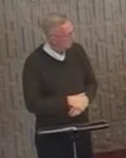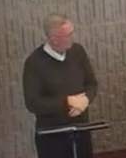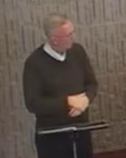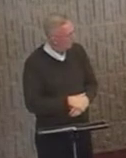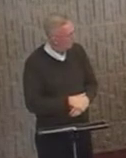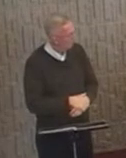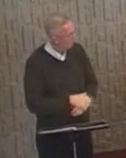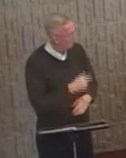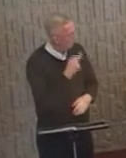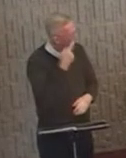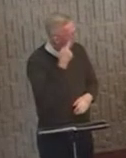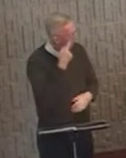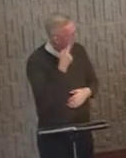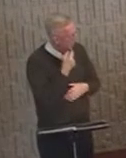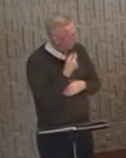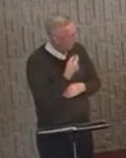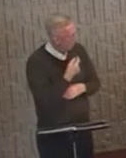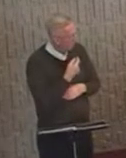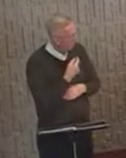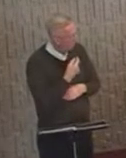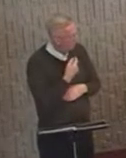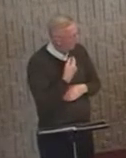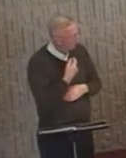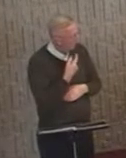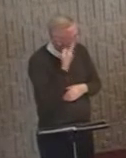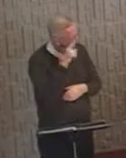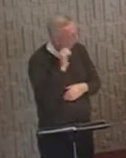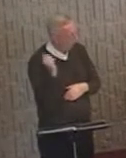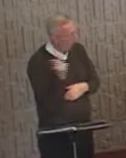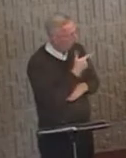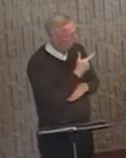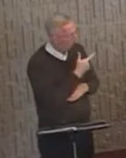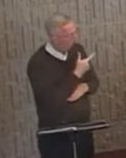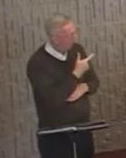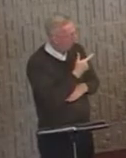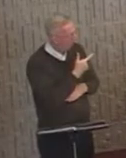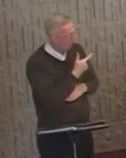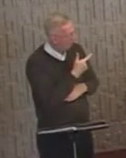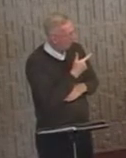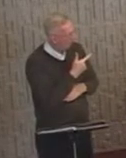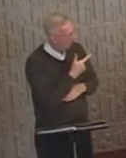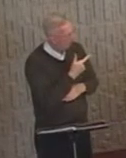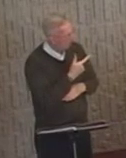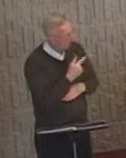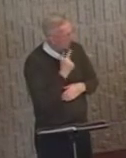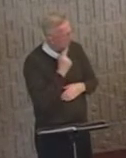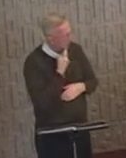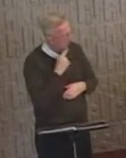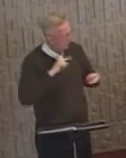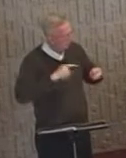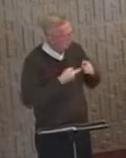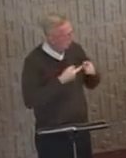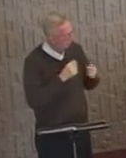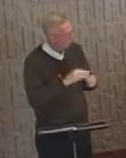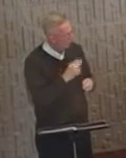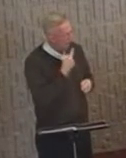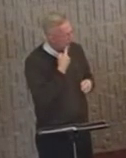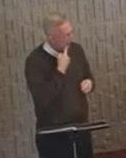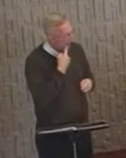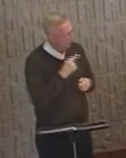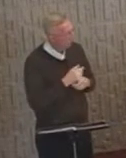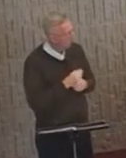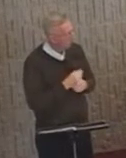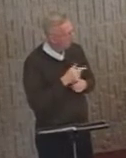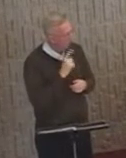For all sad words of tongue or pen, the saddest are